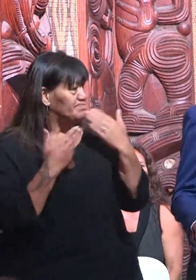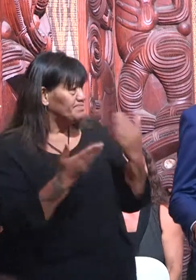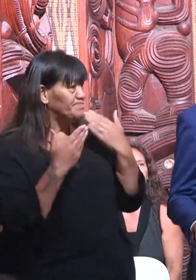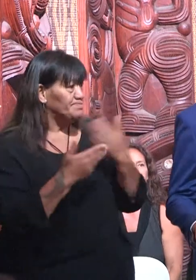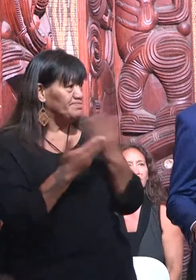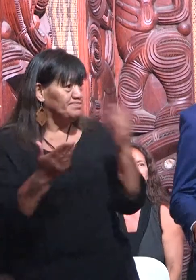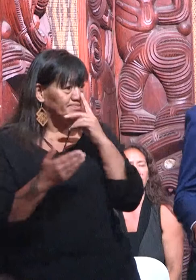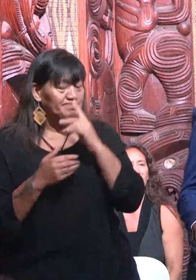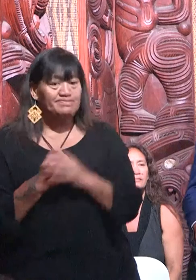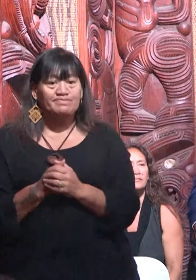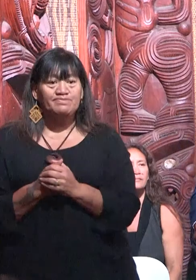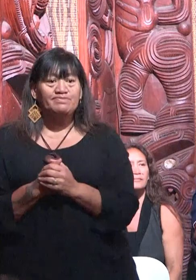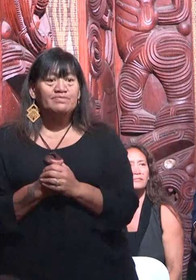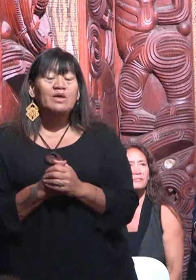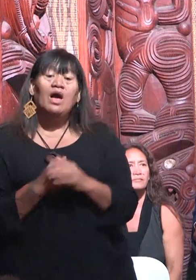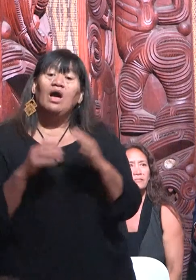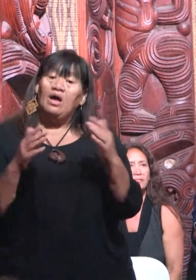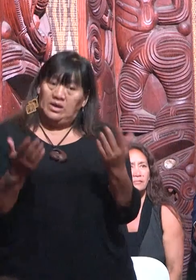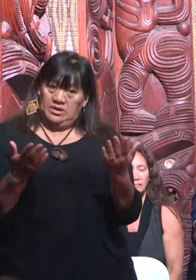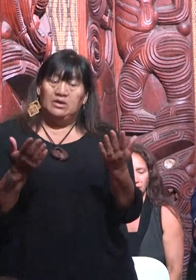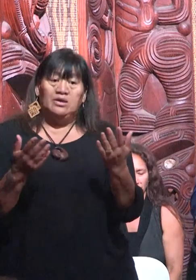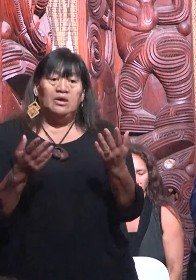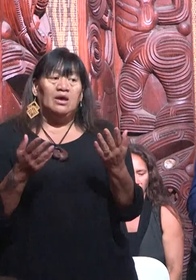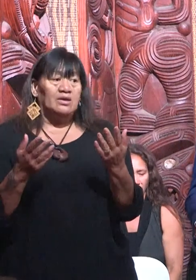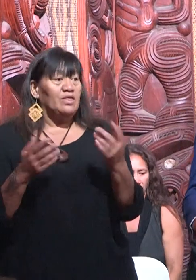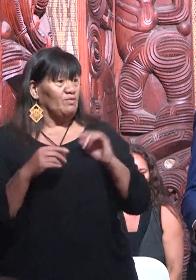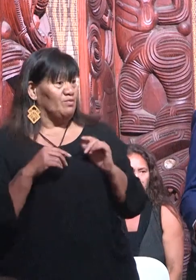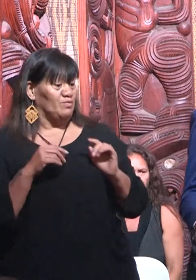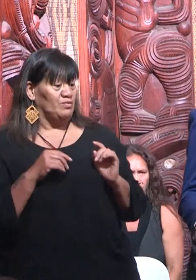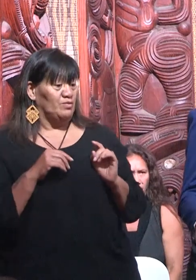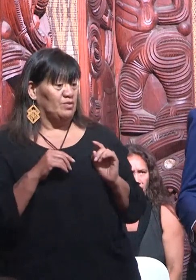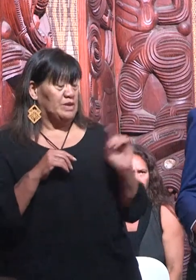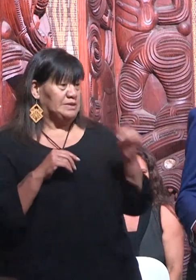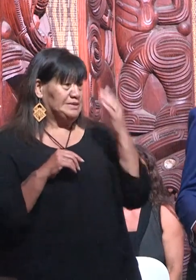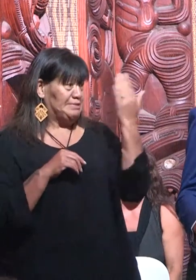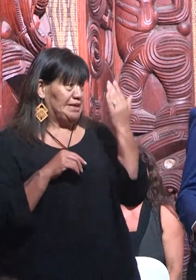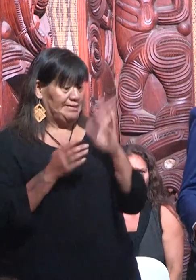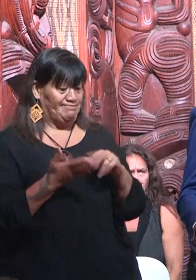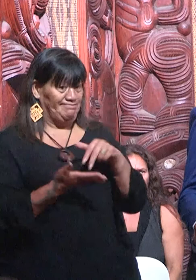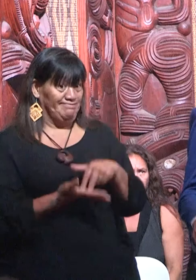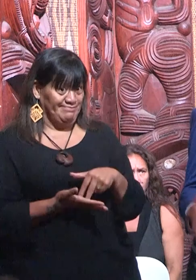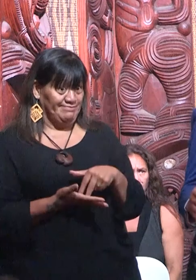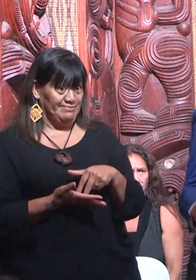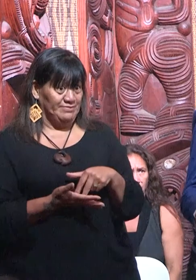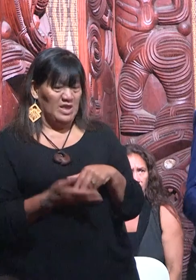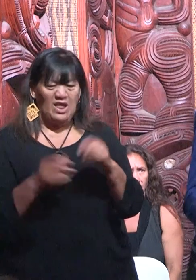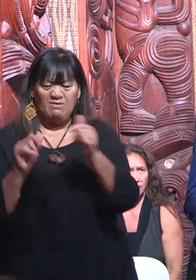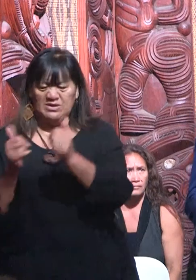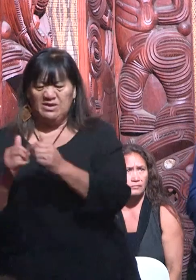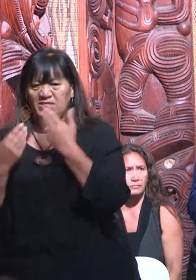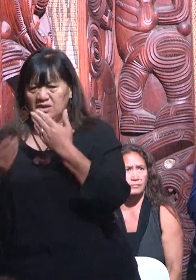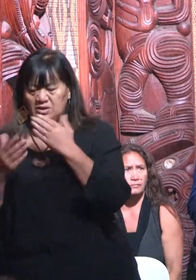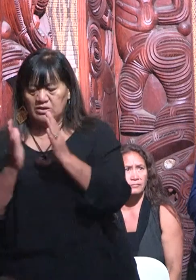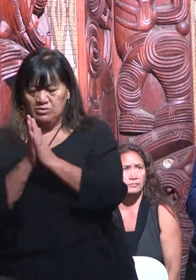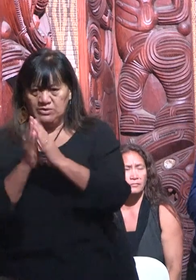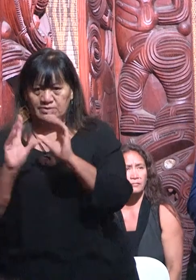katoa. It is customary for the speaker who gets up immediately after Thanksgiving has been